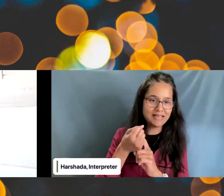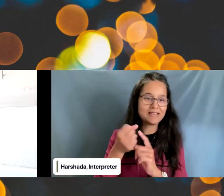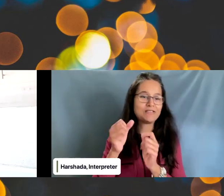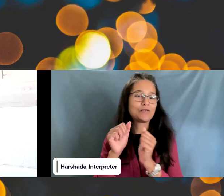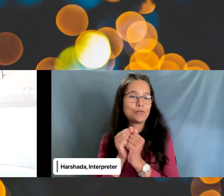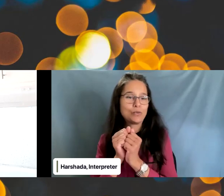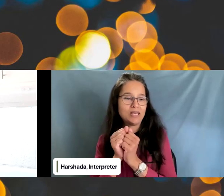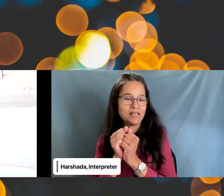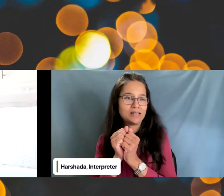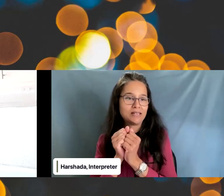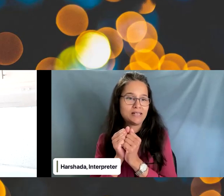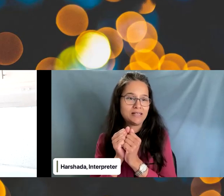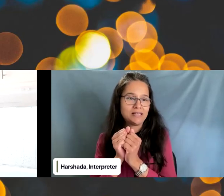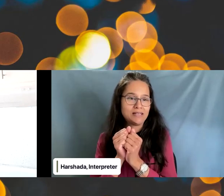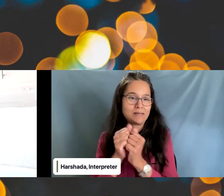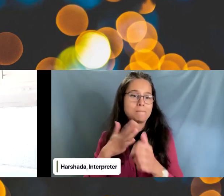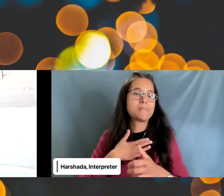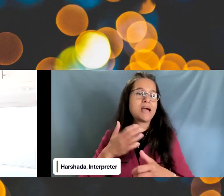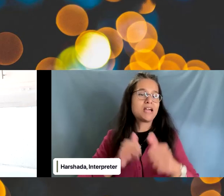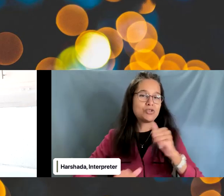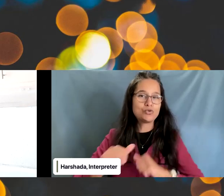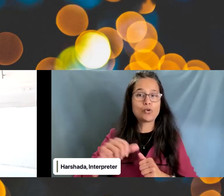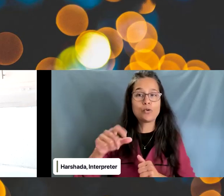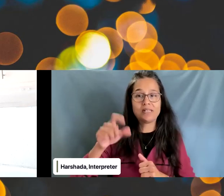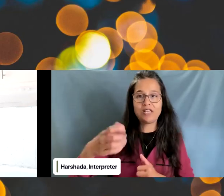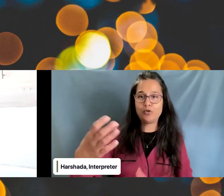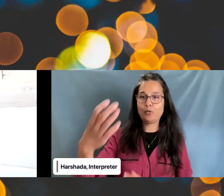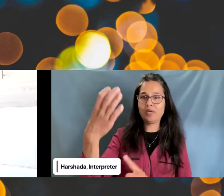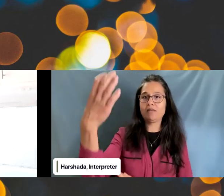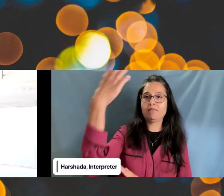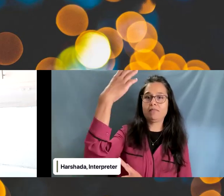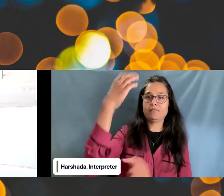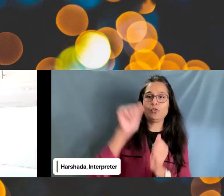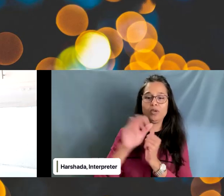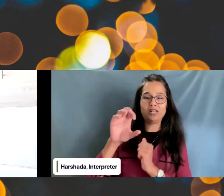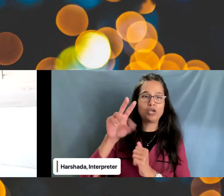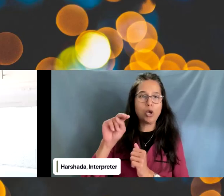eye level because he's tiny. How's everyone doing?